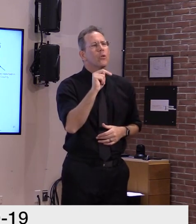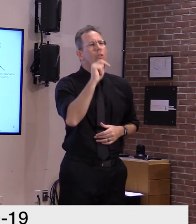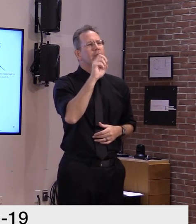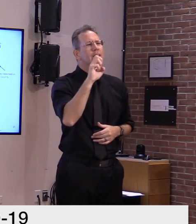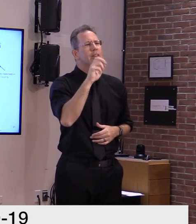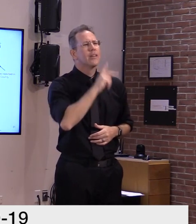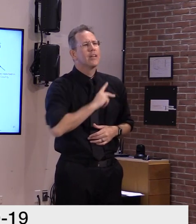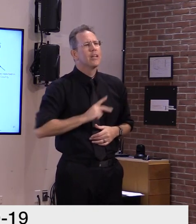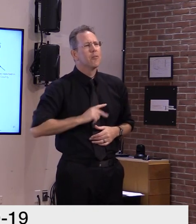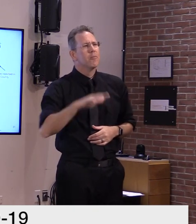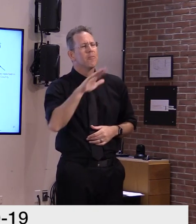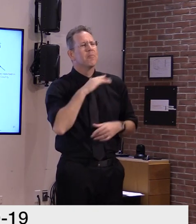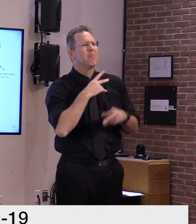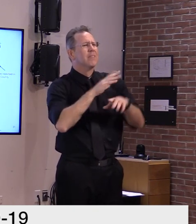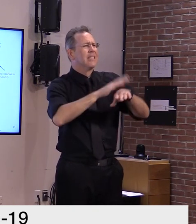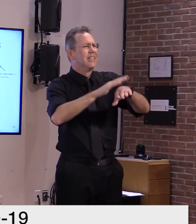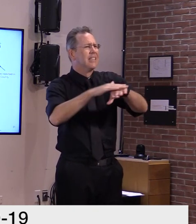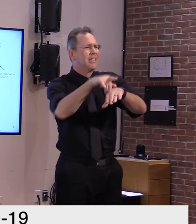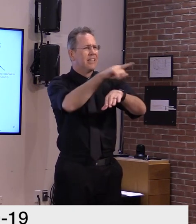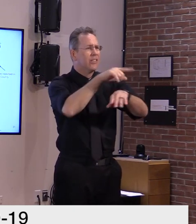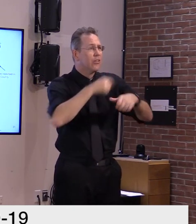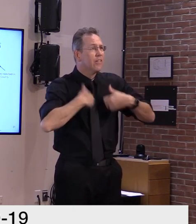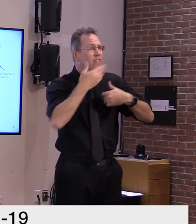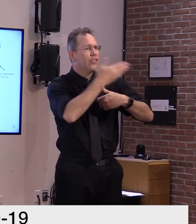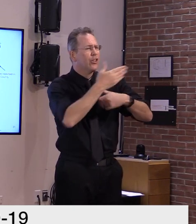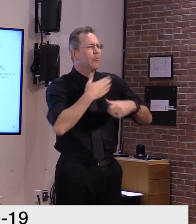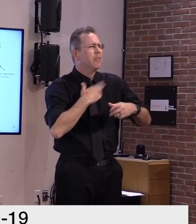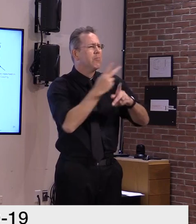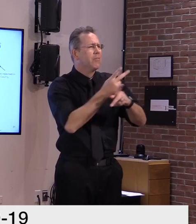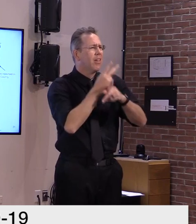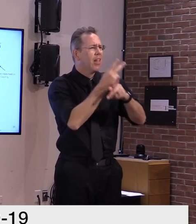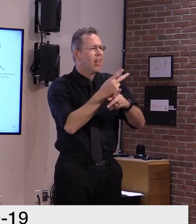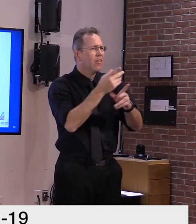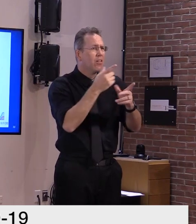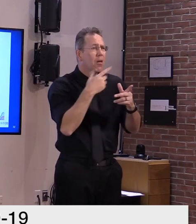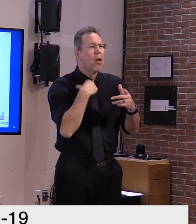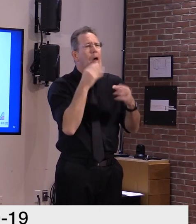New Hampshire now, whether for essential or non-essential reasons.